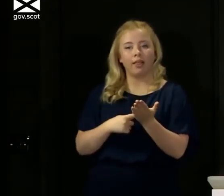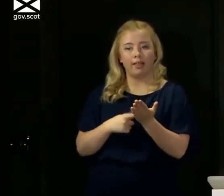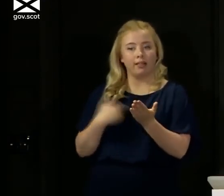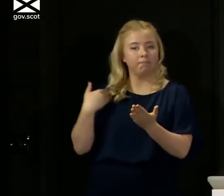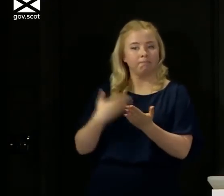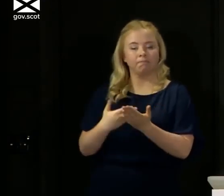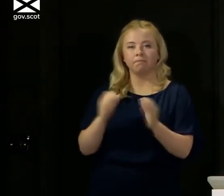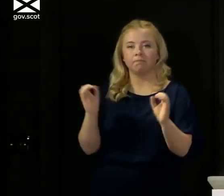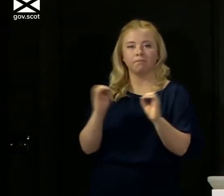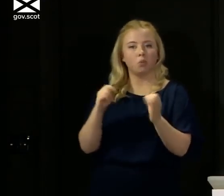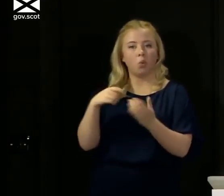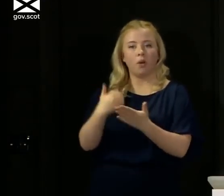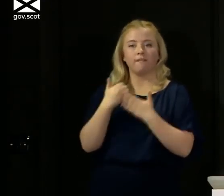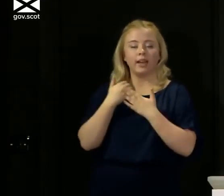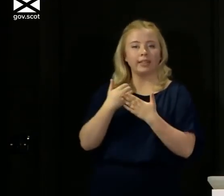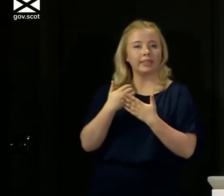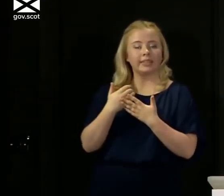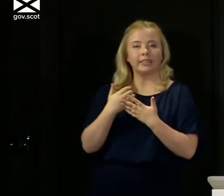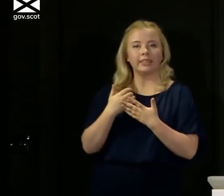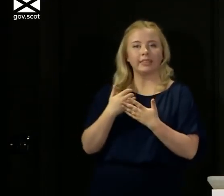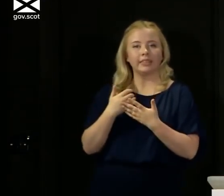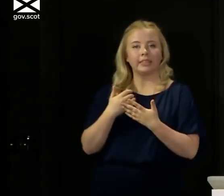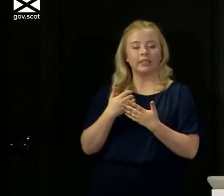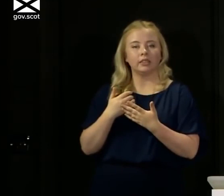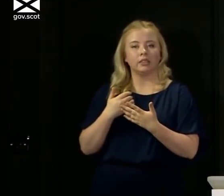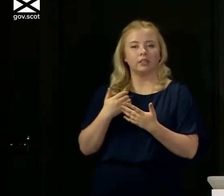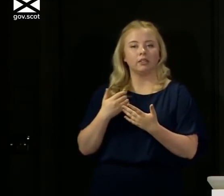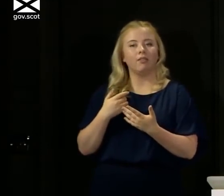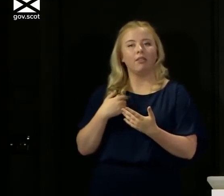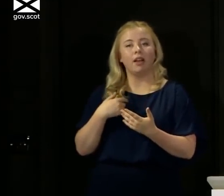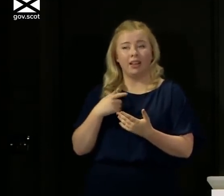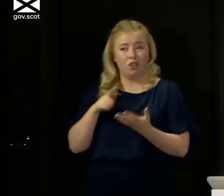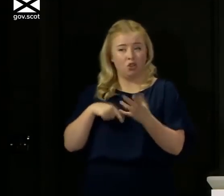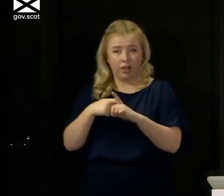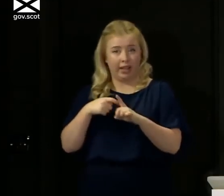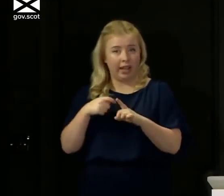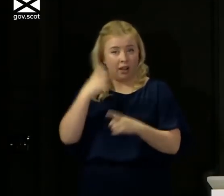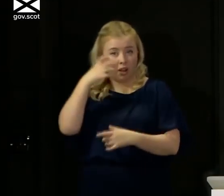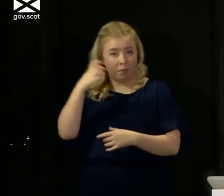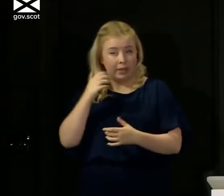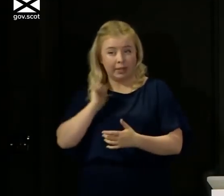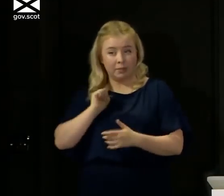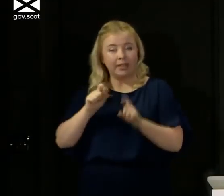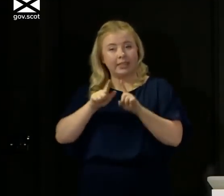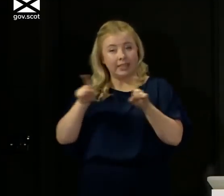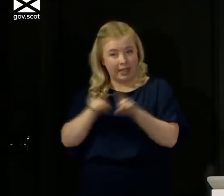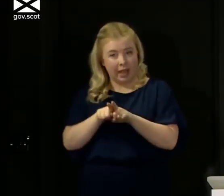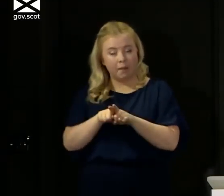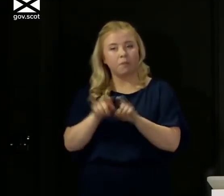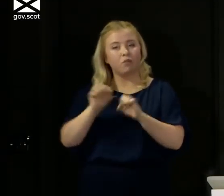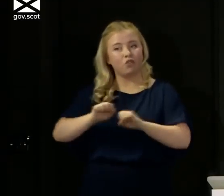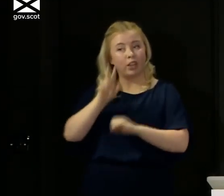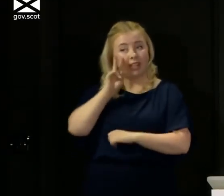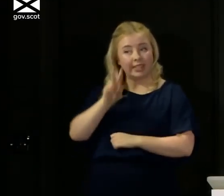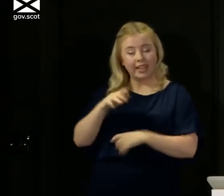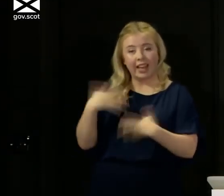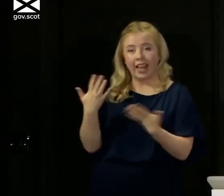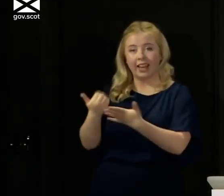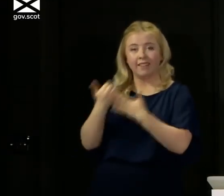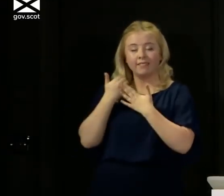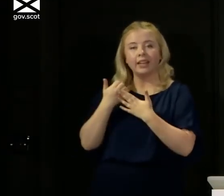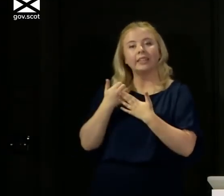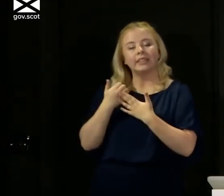to the best of my knowledge, although I obviously don't see all the advice that the UK government gets, but I've not seen anything they've had that would advise